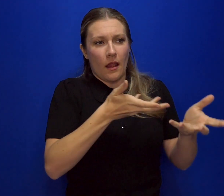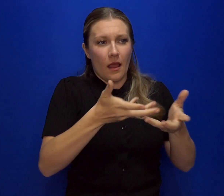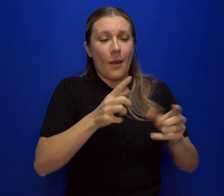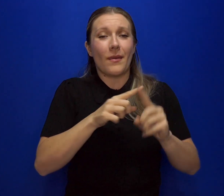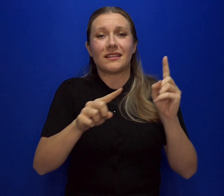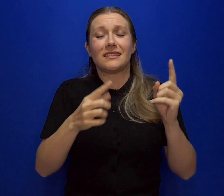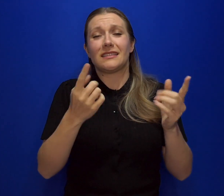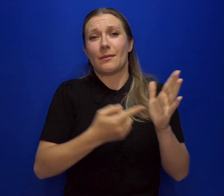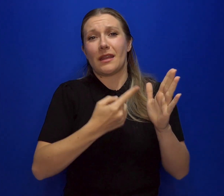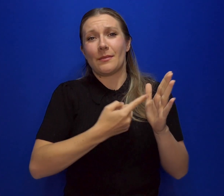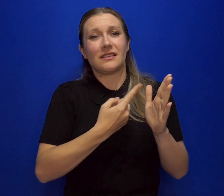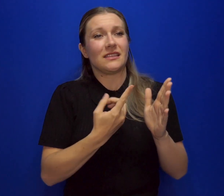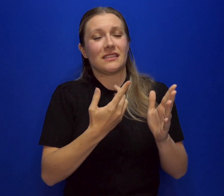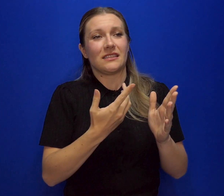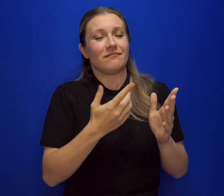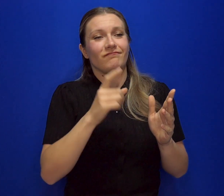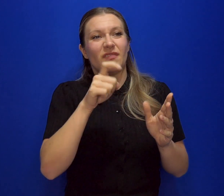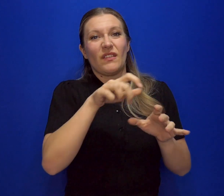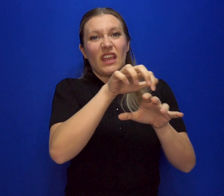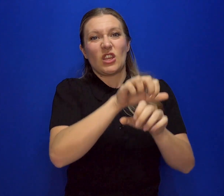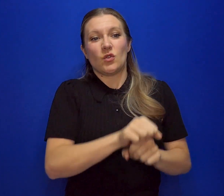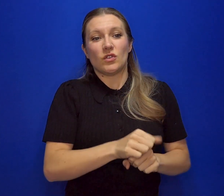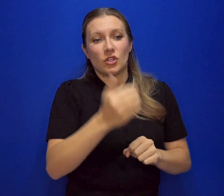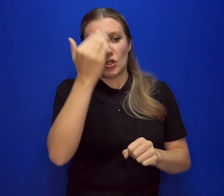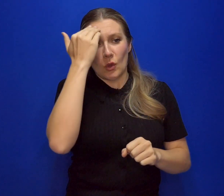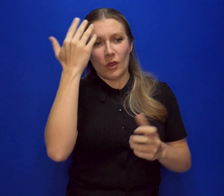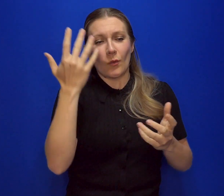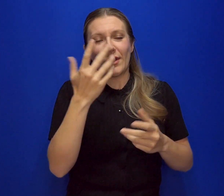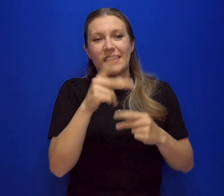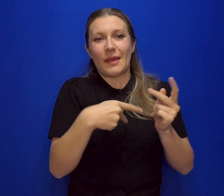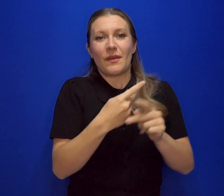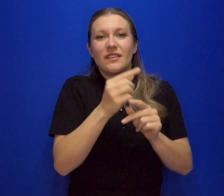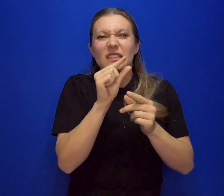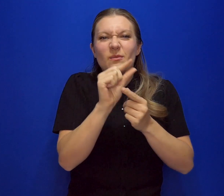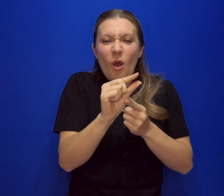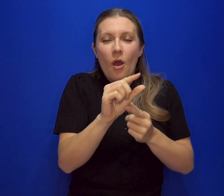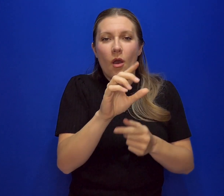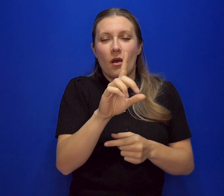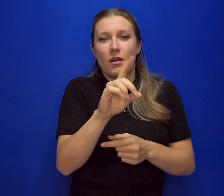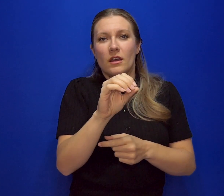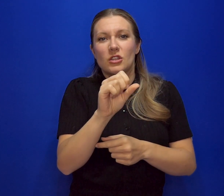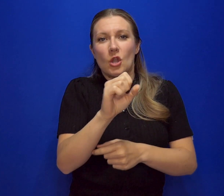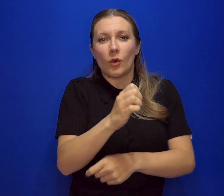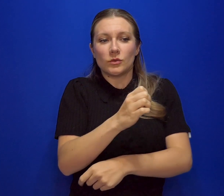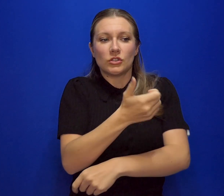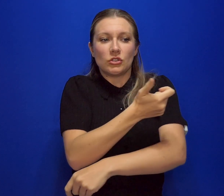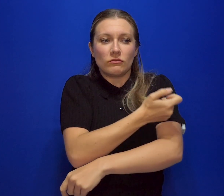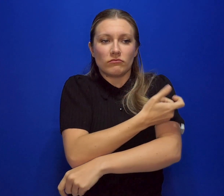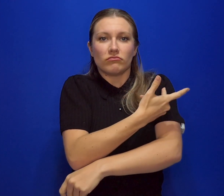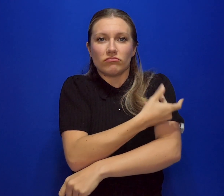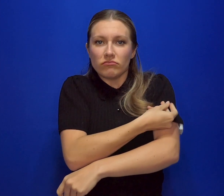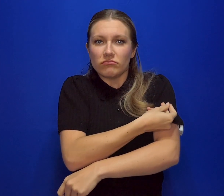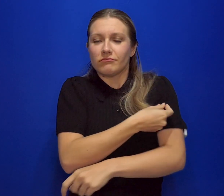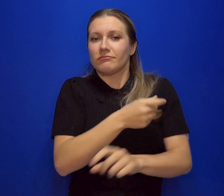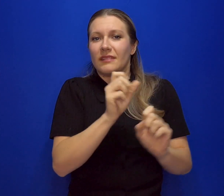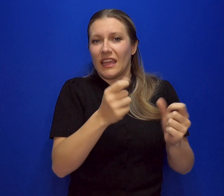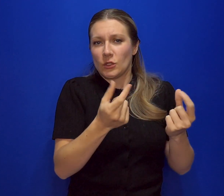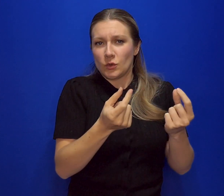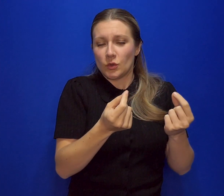even just noting what small doses do. And then you can build on that, especially if you really